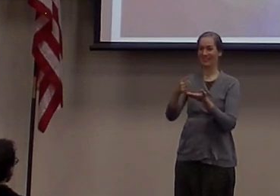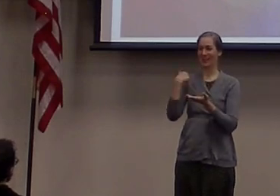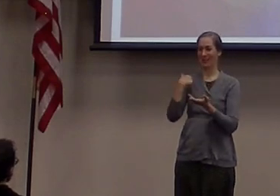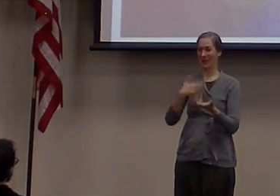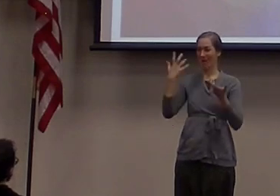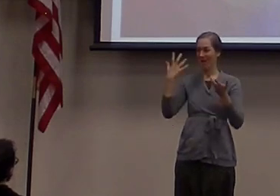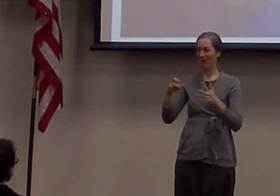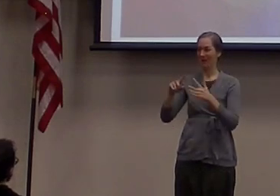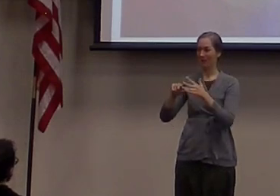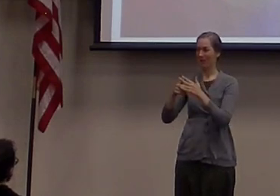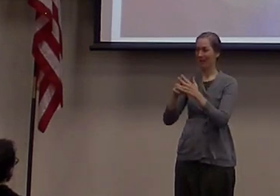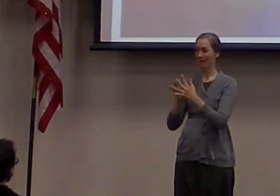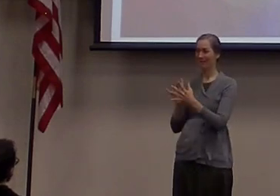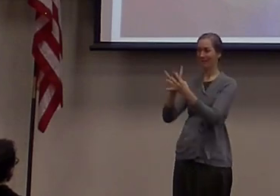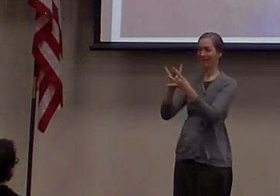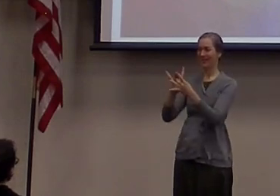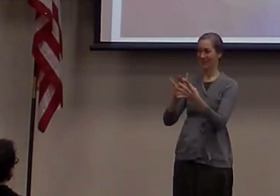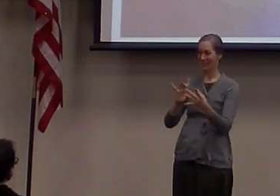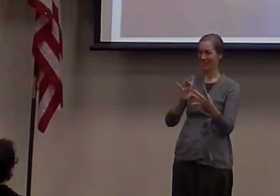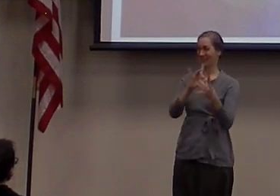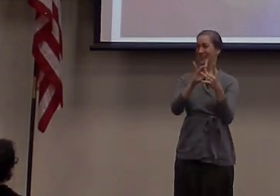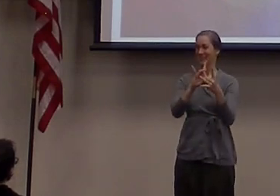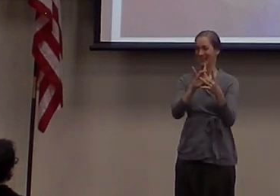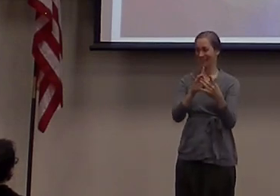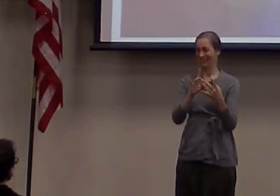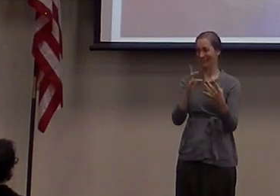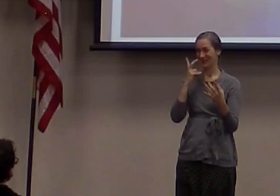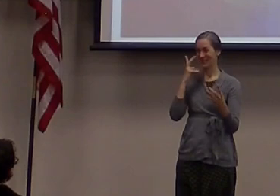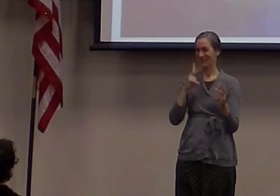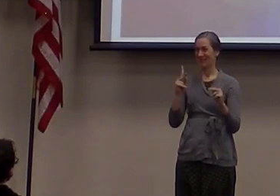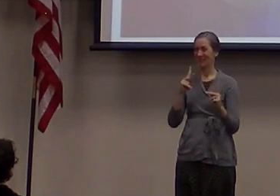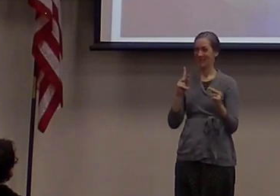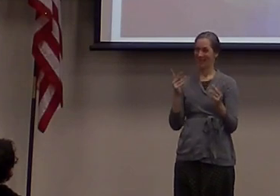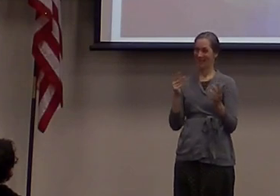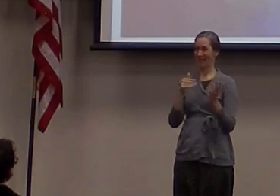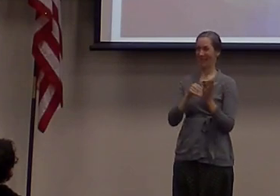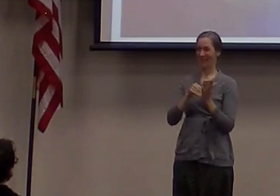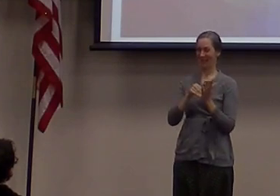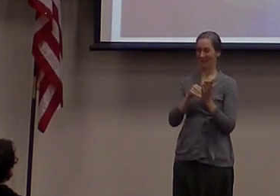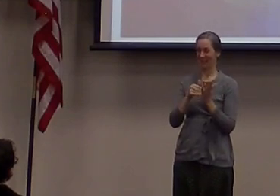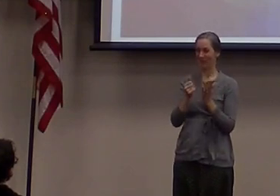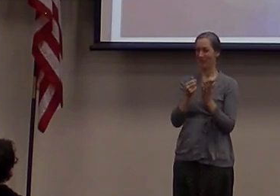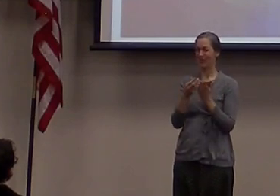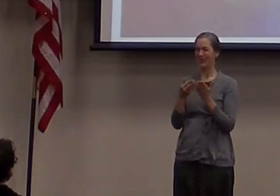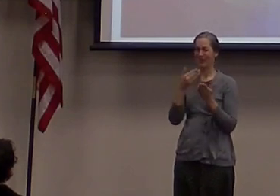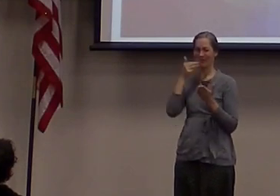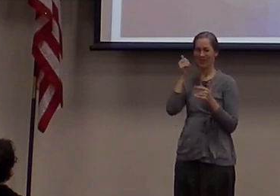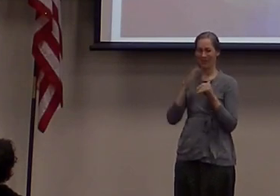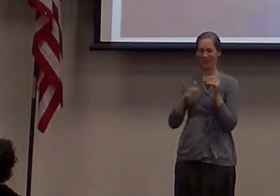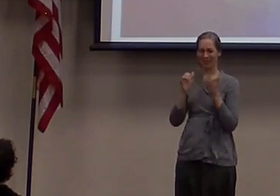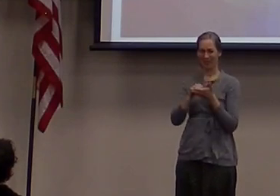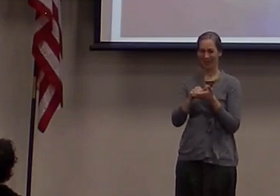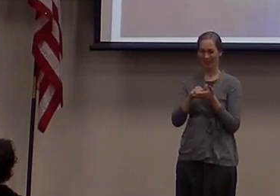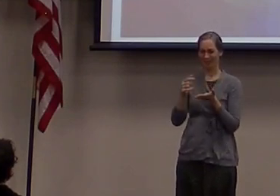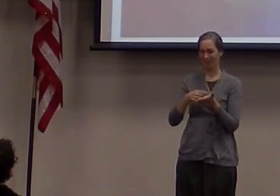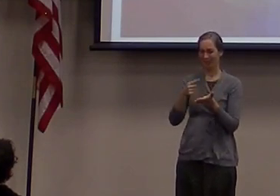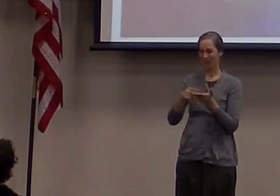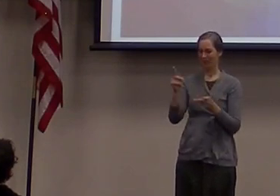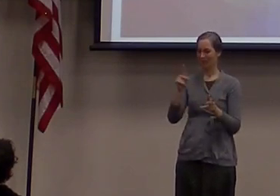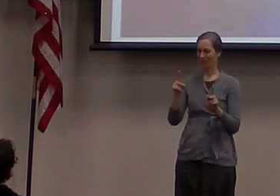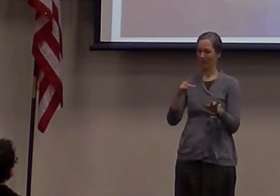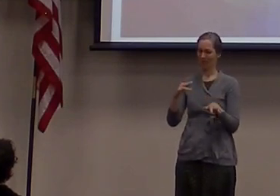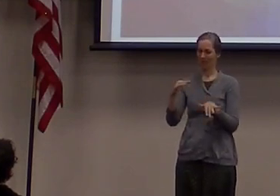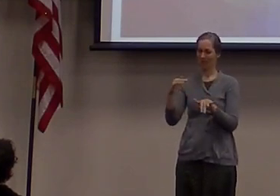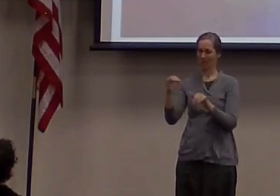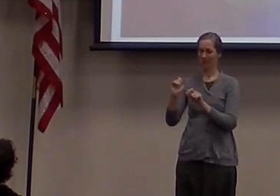beginning. Few things can be better than that. Sometimes when our folks leave us for a while to